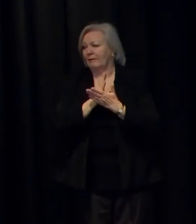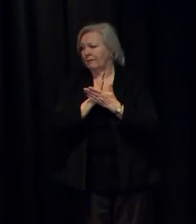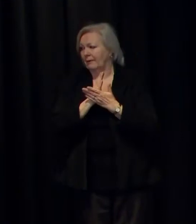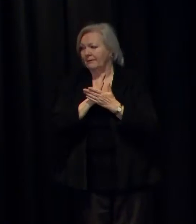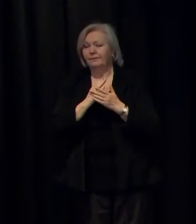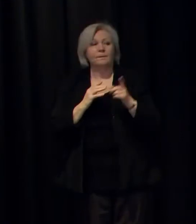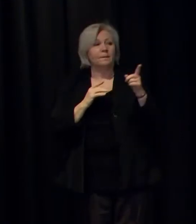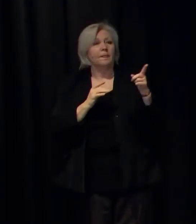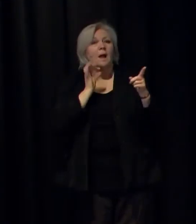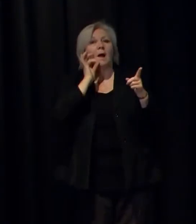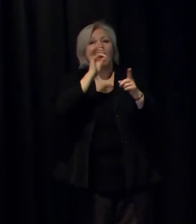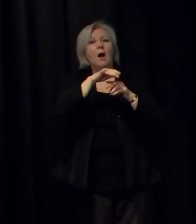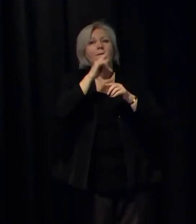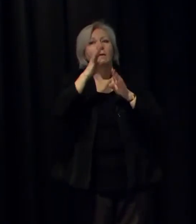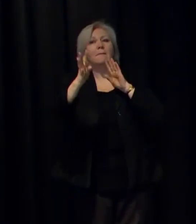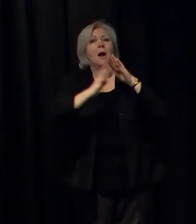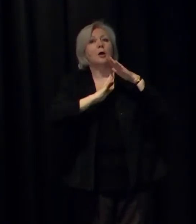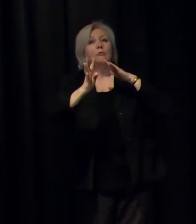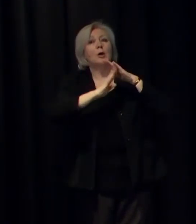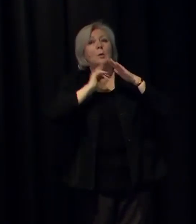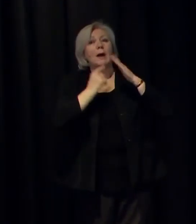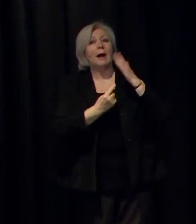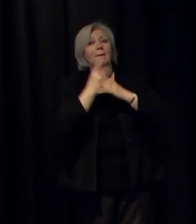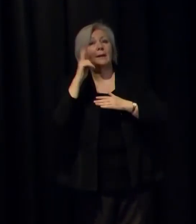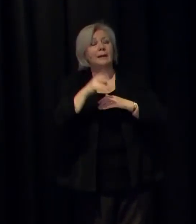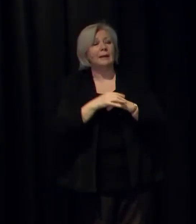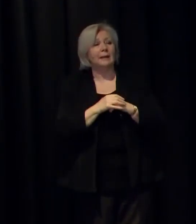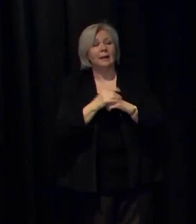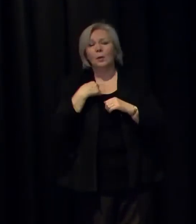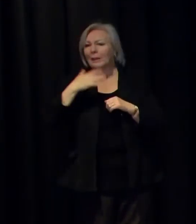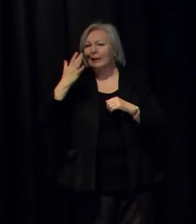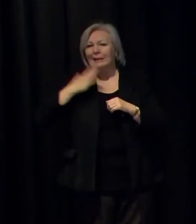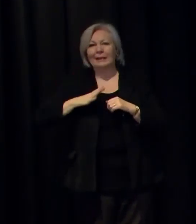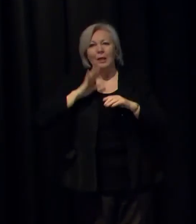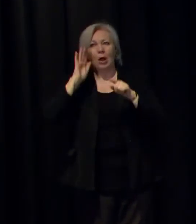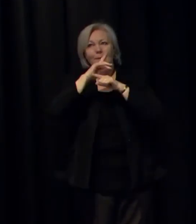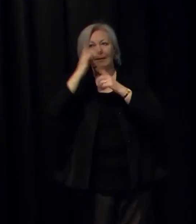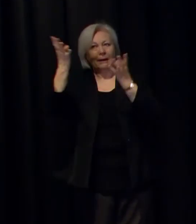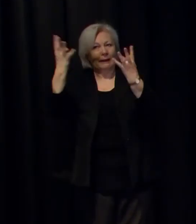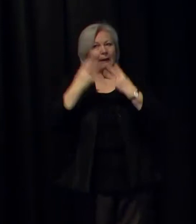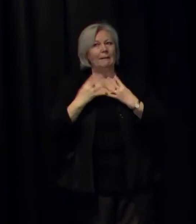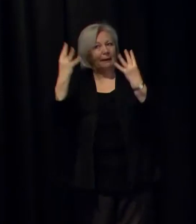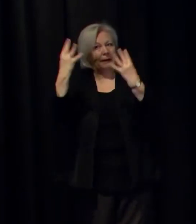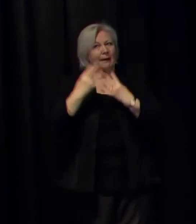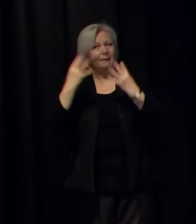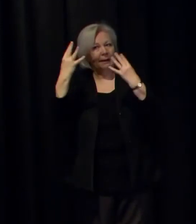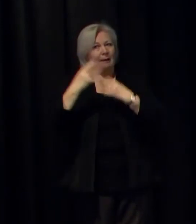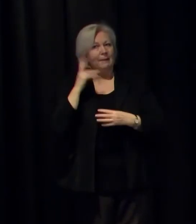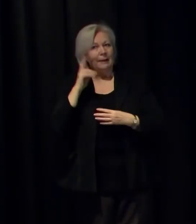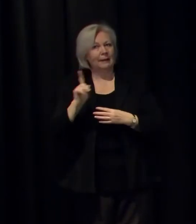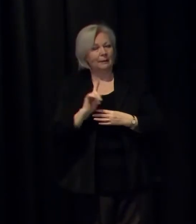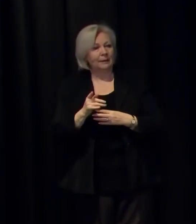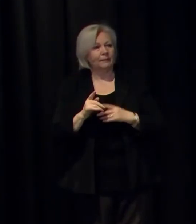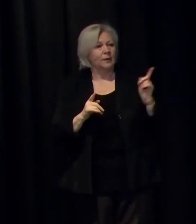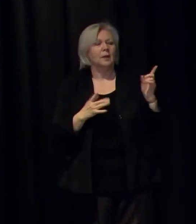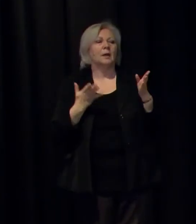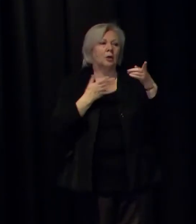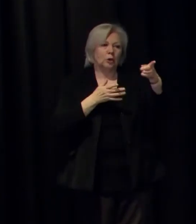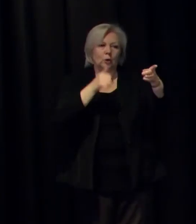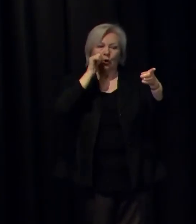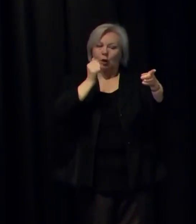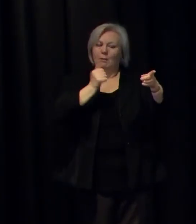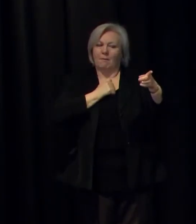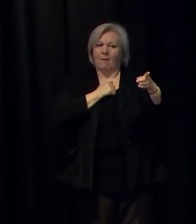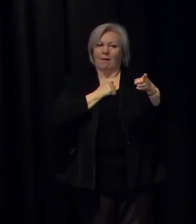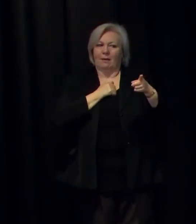return to migration numbers as we had? I mean, we're fairly dependent. I mean, we've had 43,000 people leave Victoria. That's you know my long-term